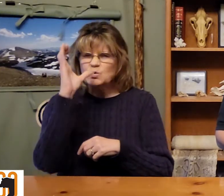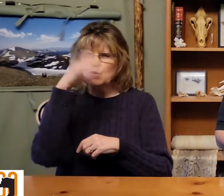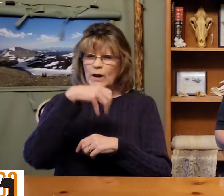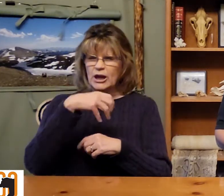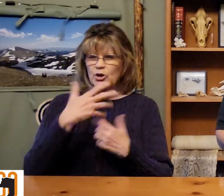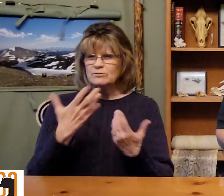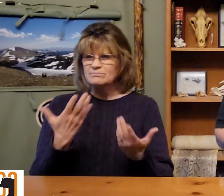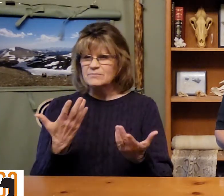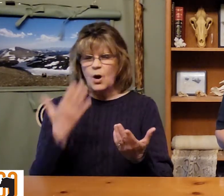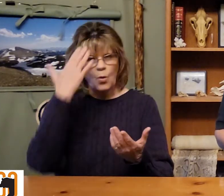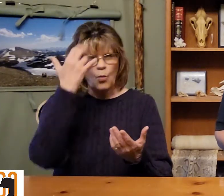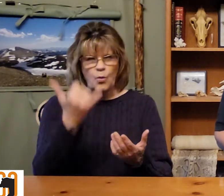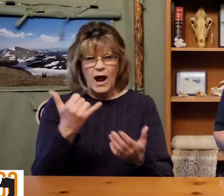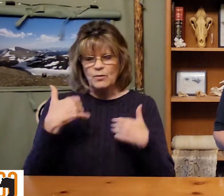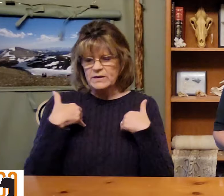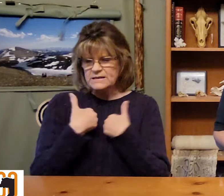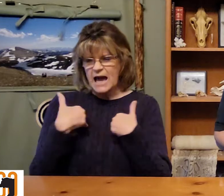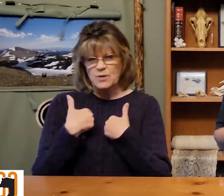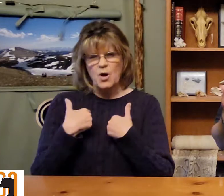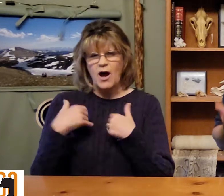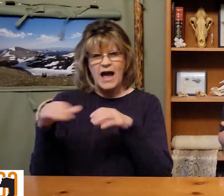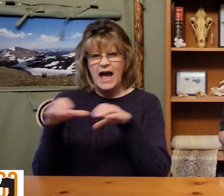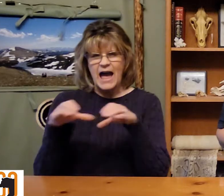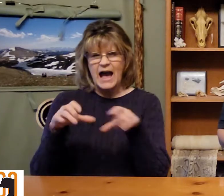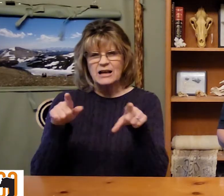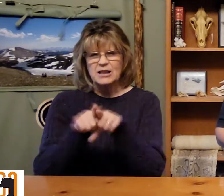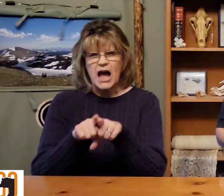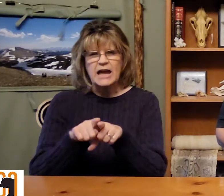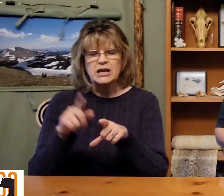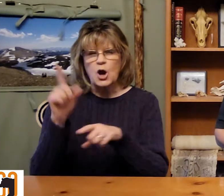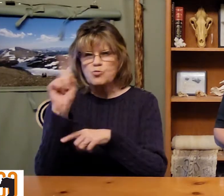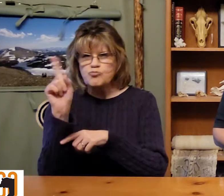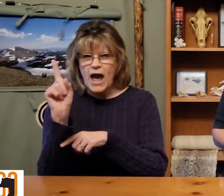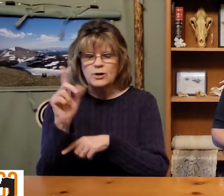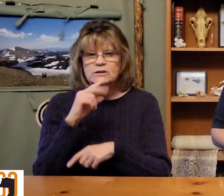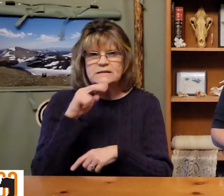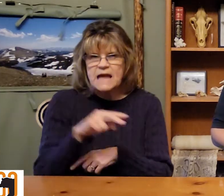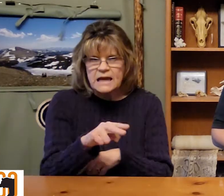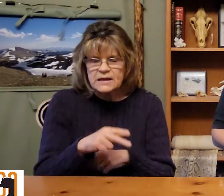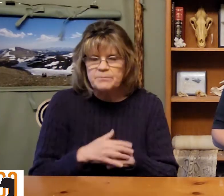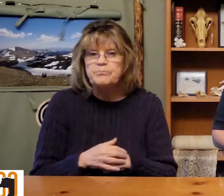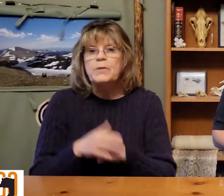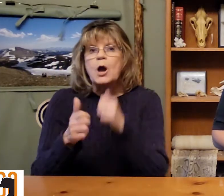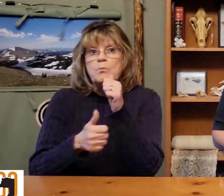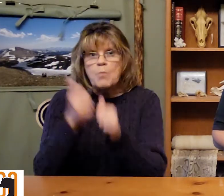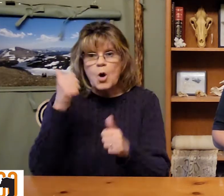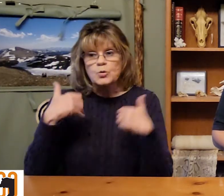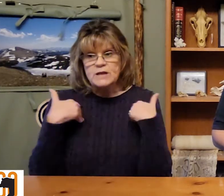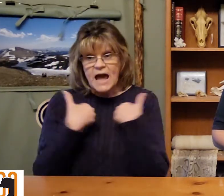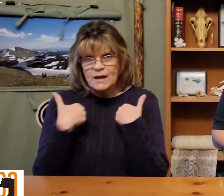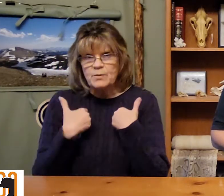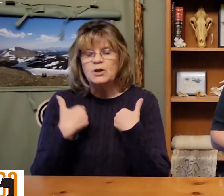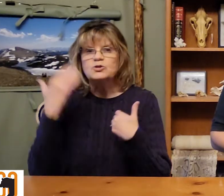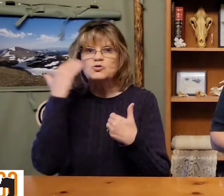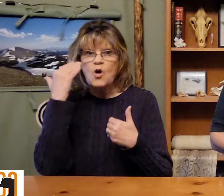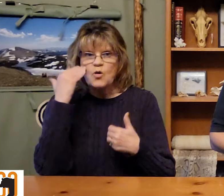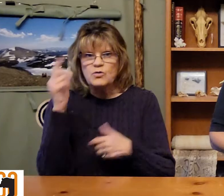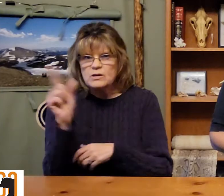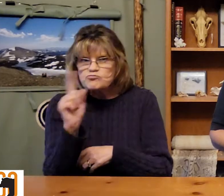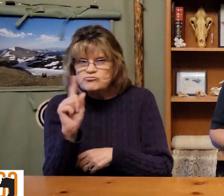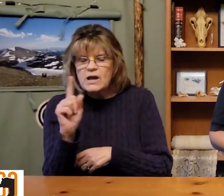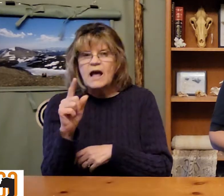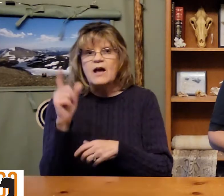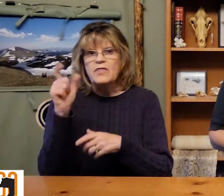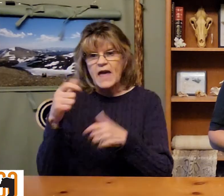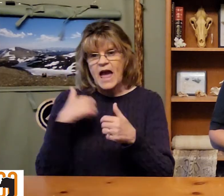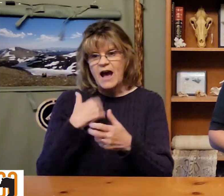because why would this animal act like that? Except most other animals know rattlesnakes are venomous, which means they